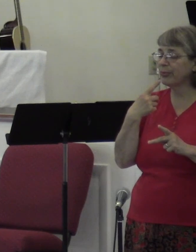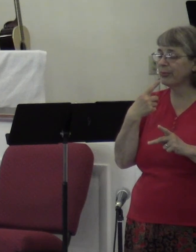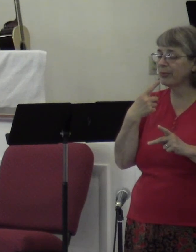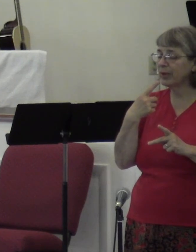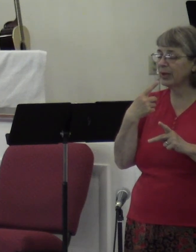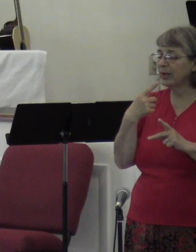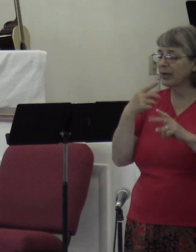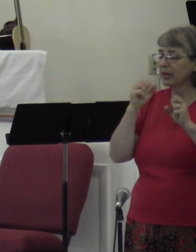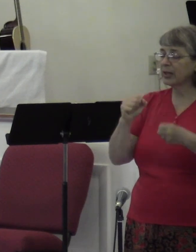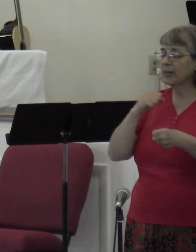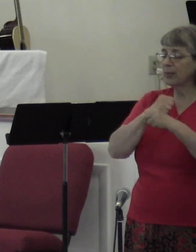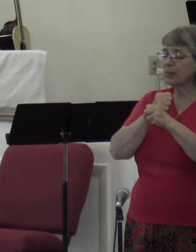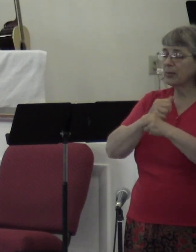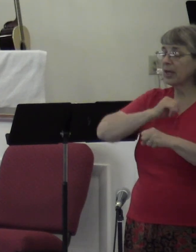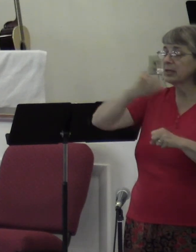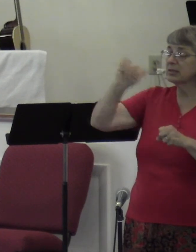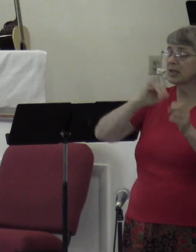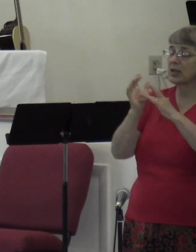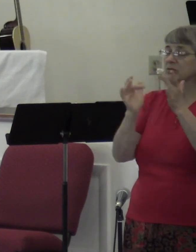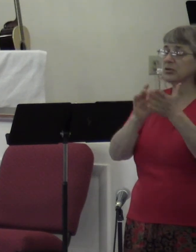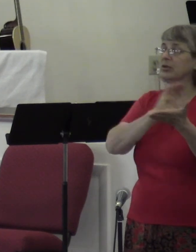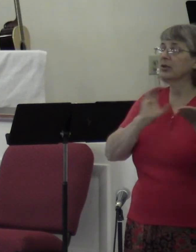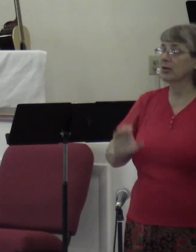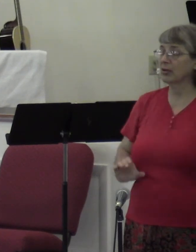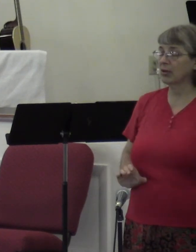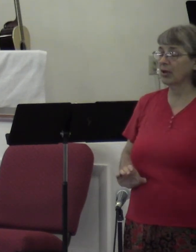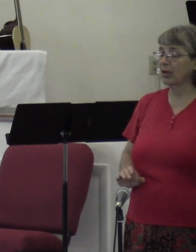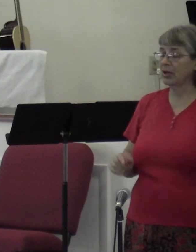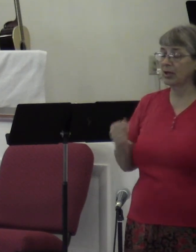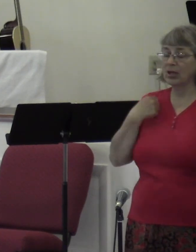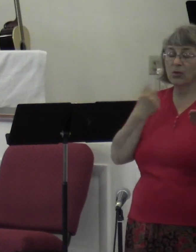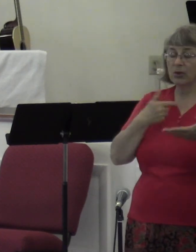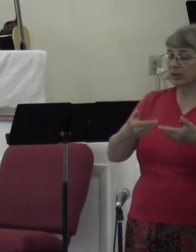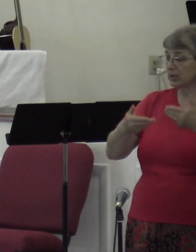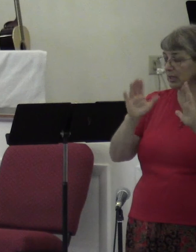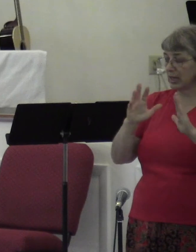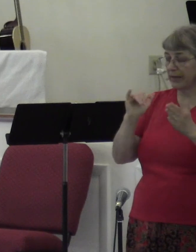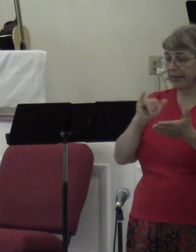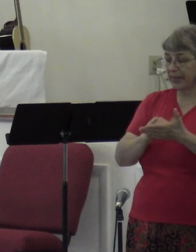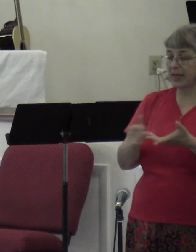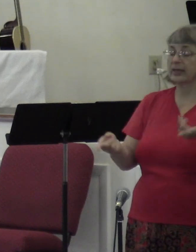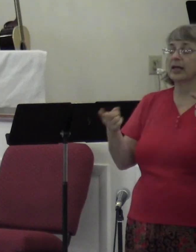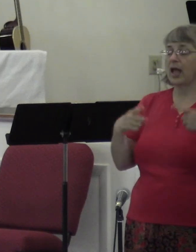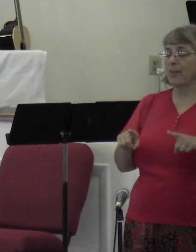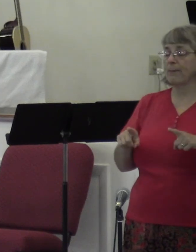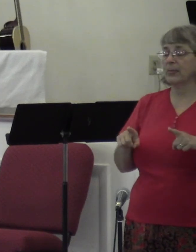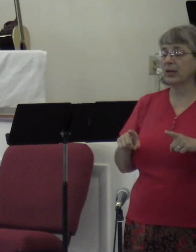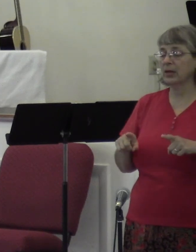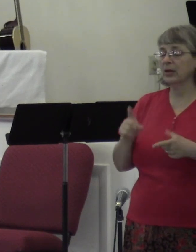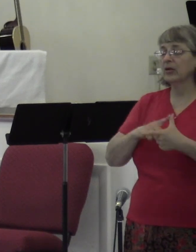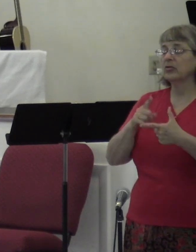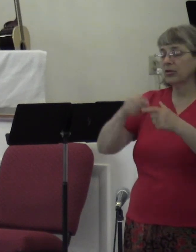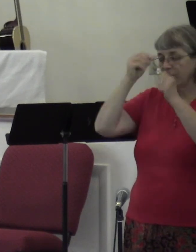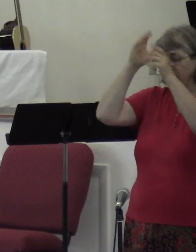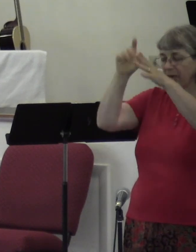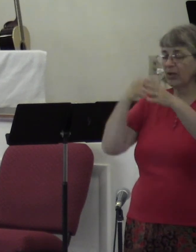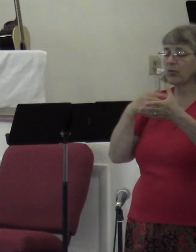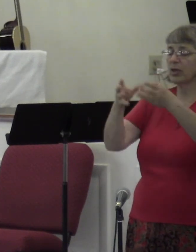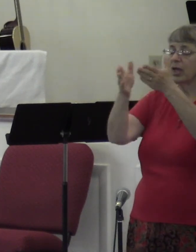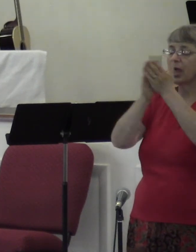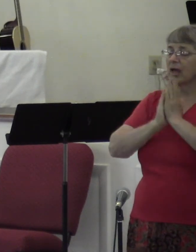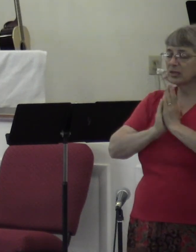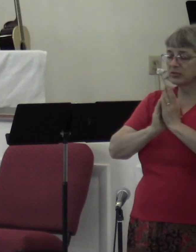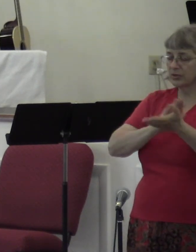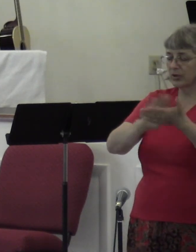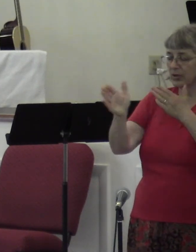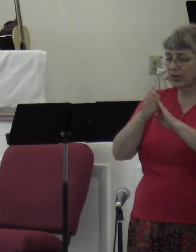can be made into the image of Jesus Christ and we're not allowing that to happen. So, Father, we ask for forgiveness, but we